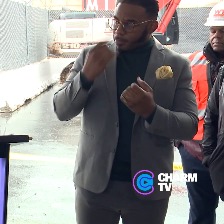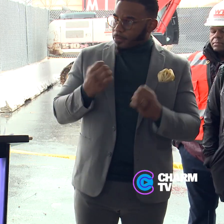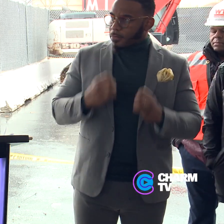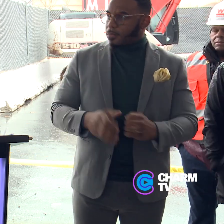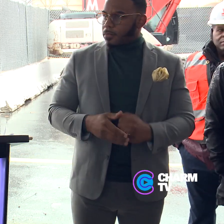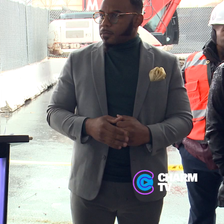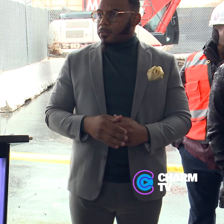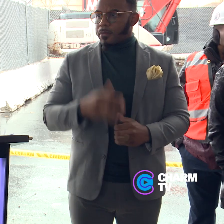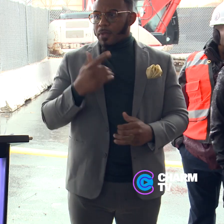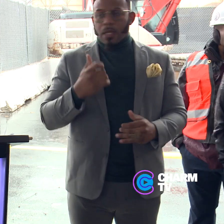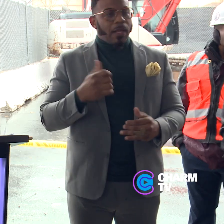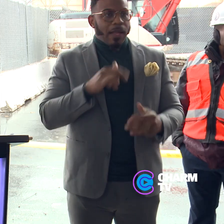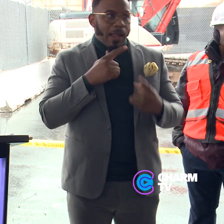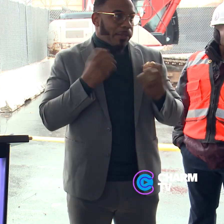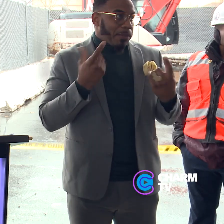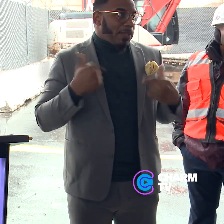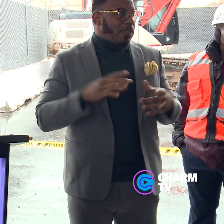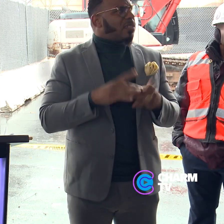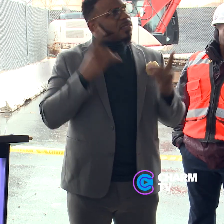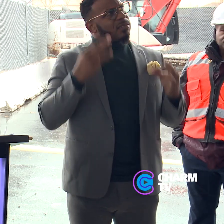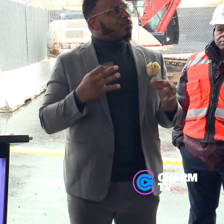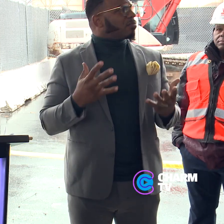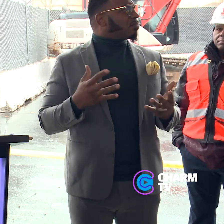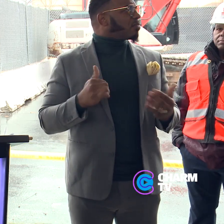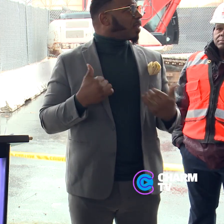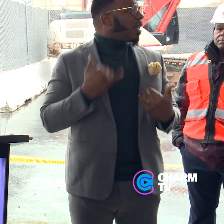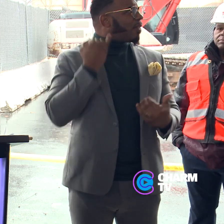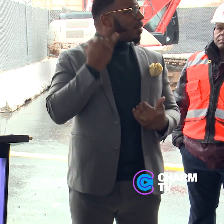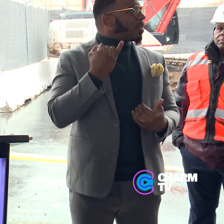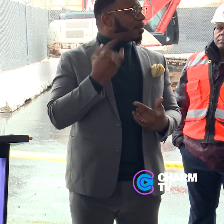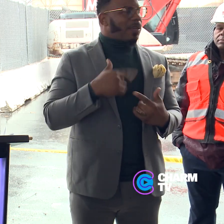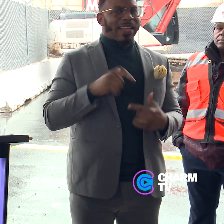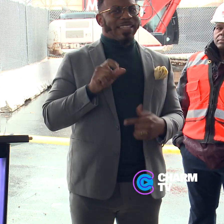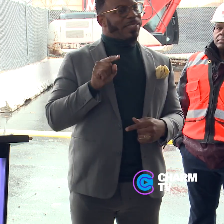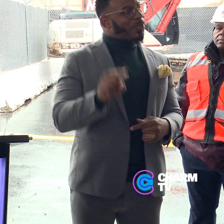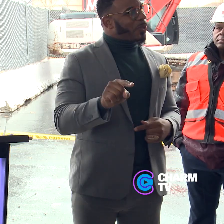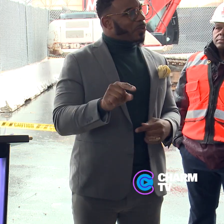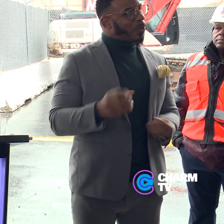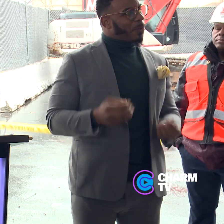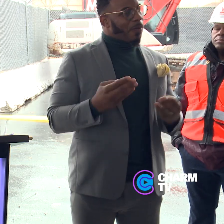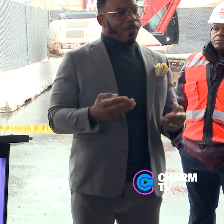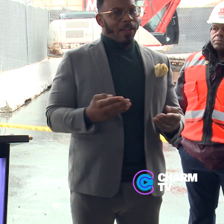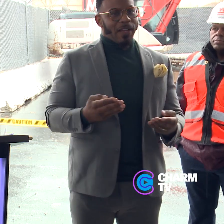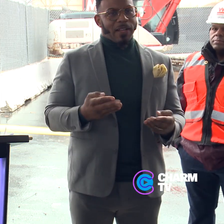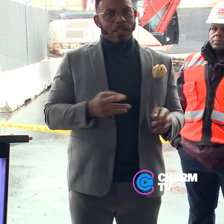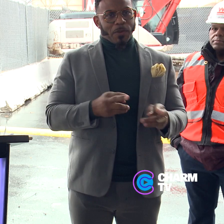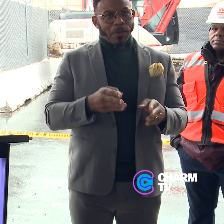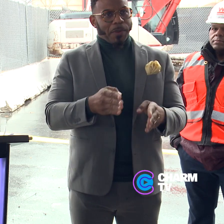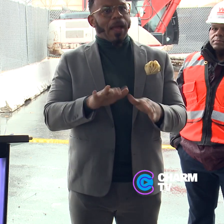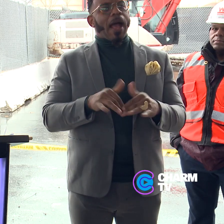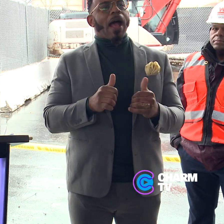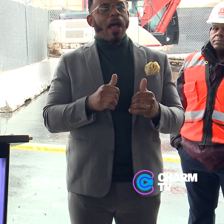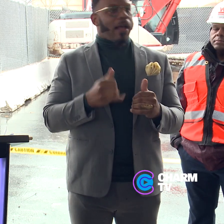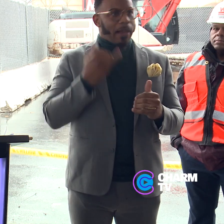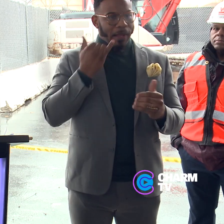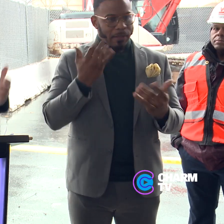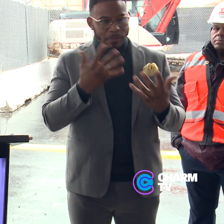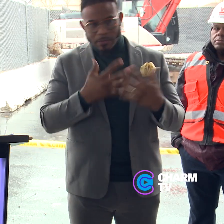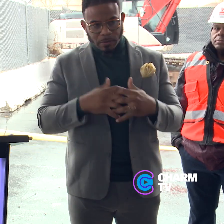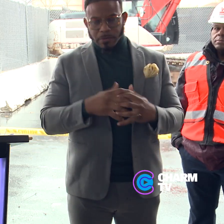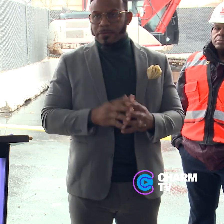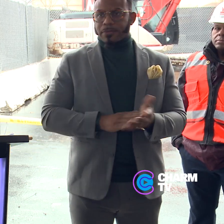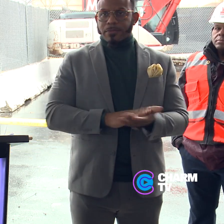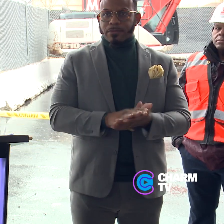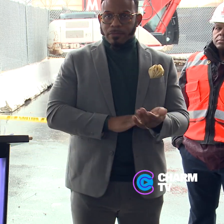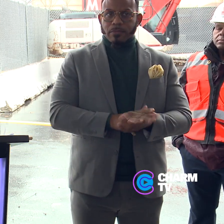efforts, because not too many of us say, I have this idea, but I need you to provide the roadmap to how that idea comes to